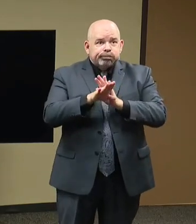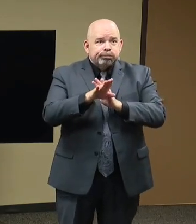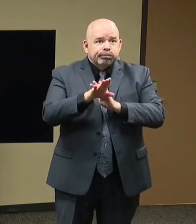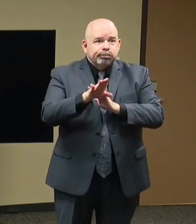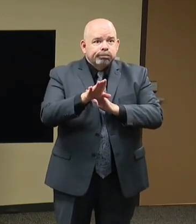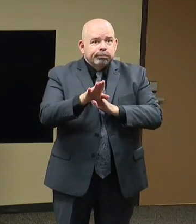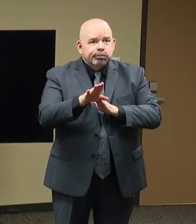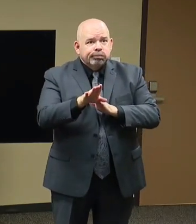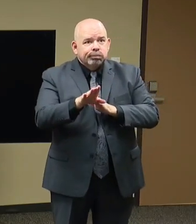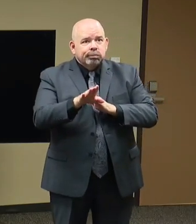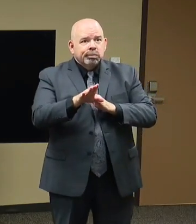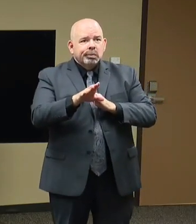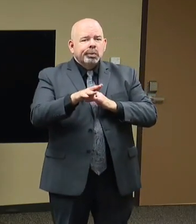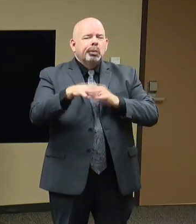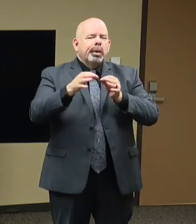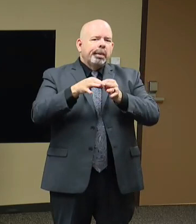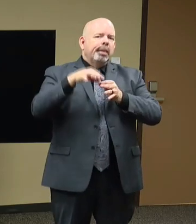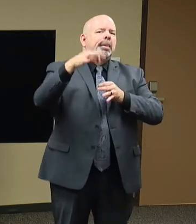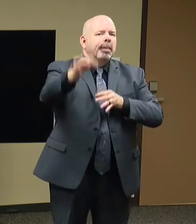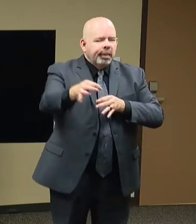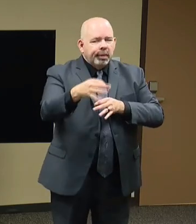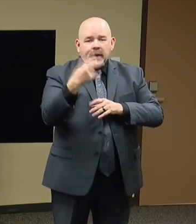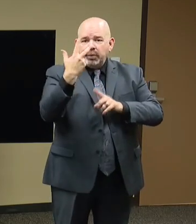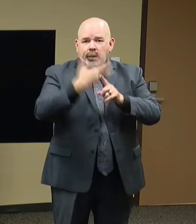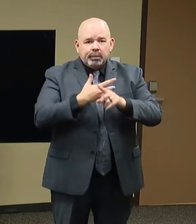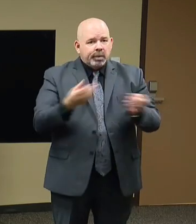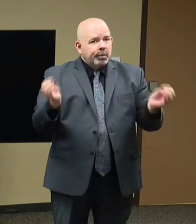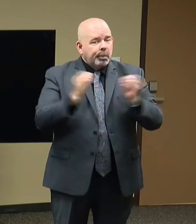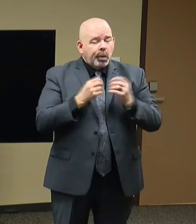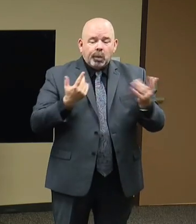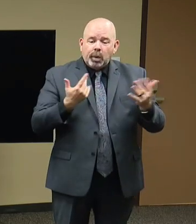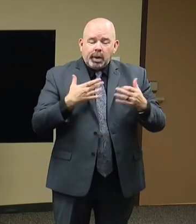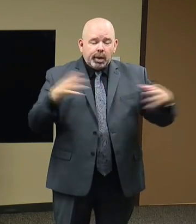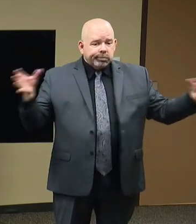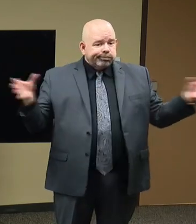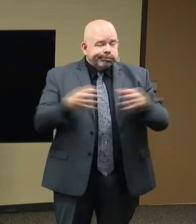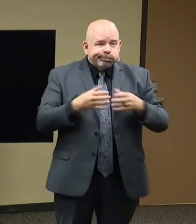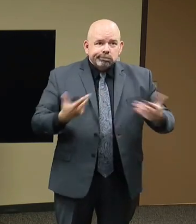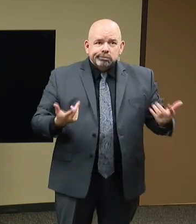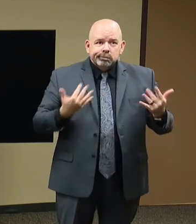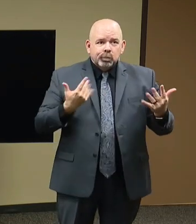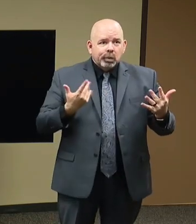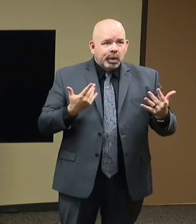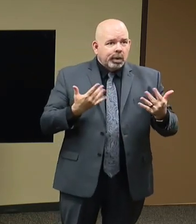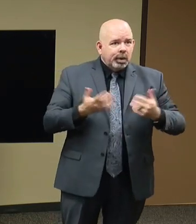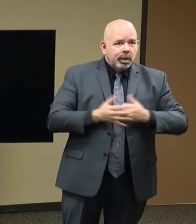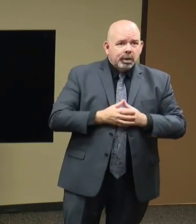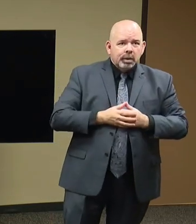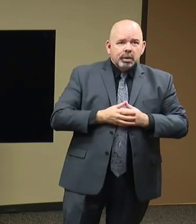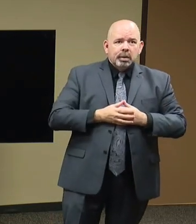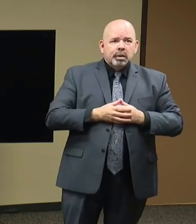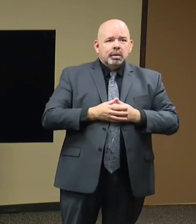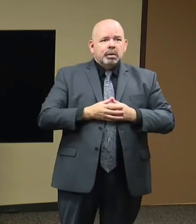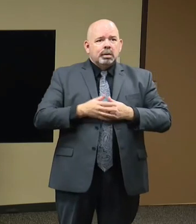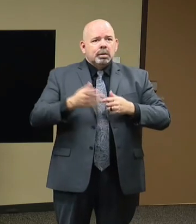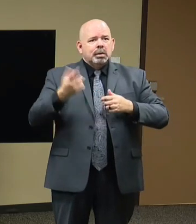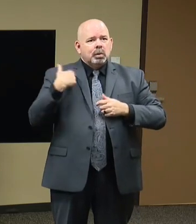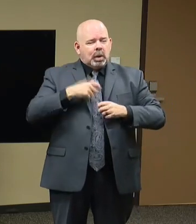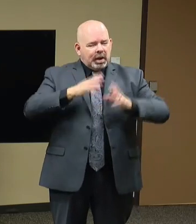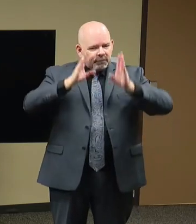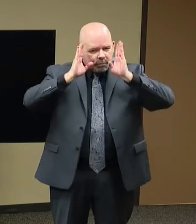not lose our resolve and not be selfish this weekend. We got to get the school stuff